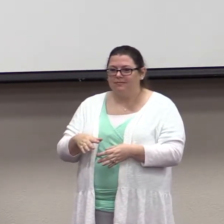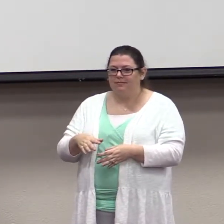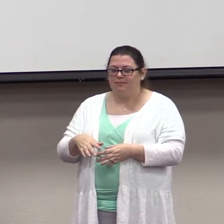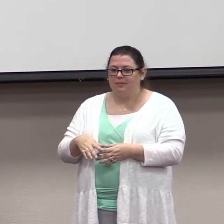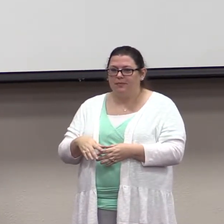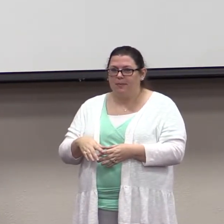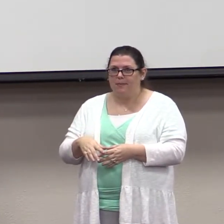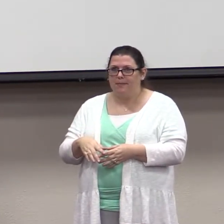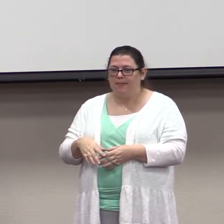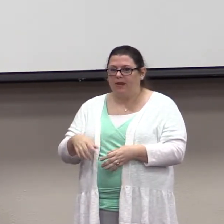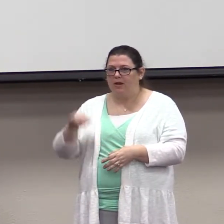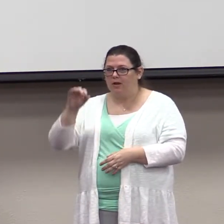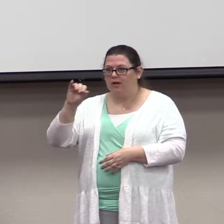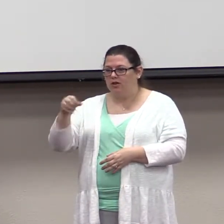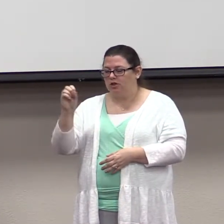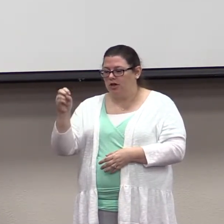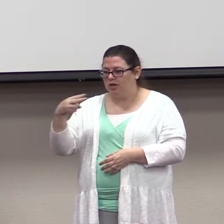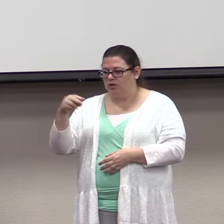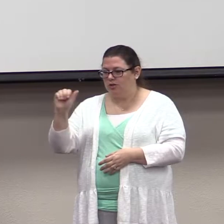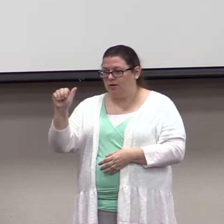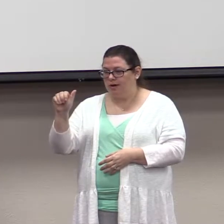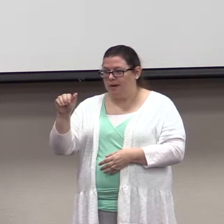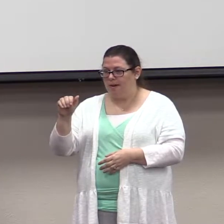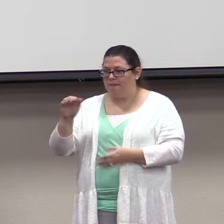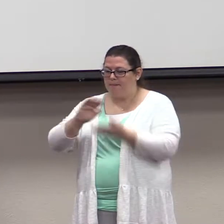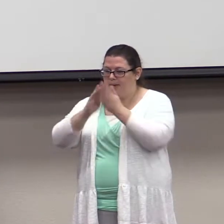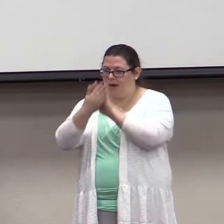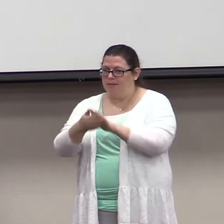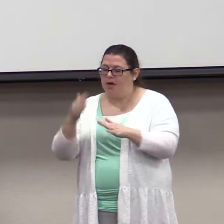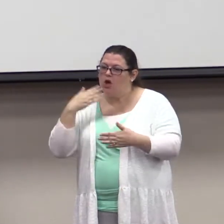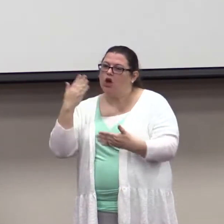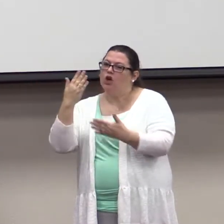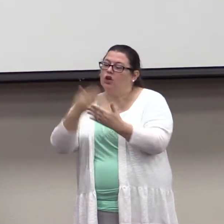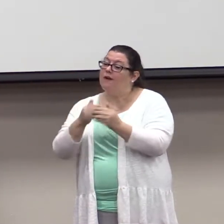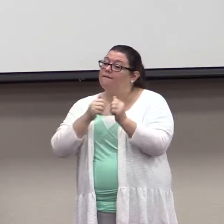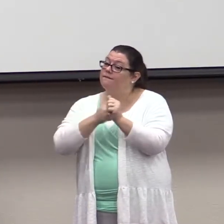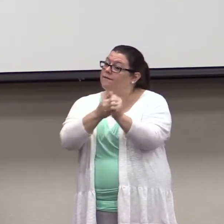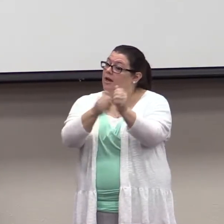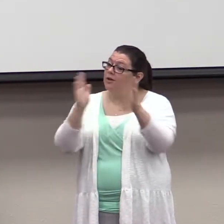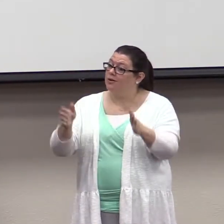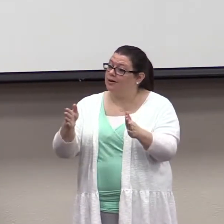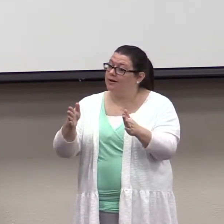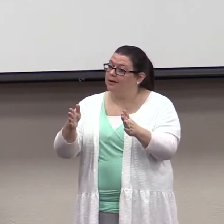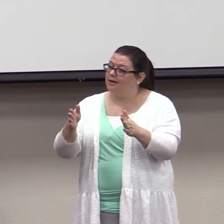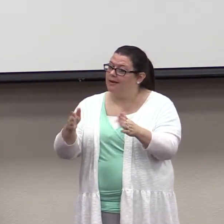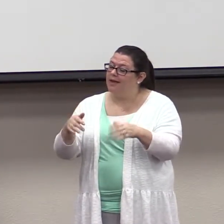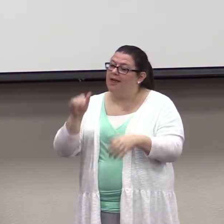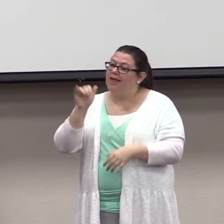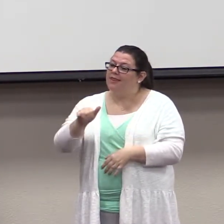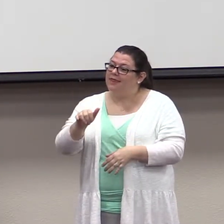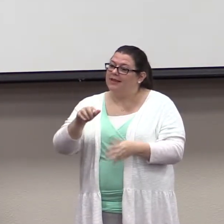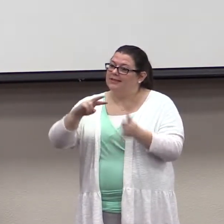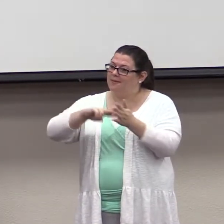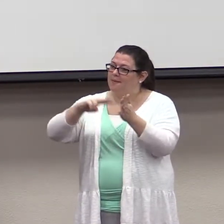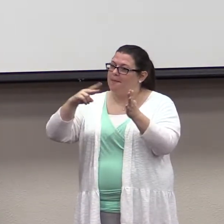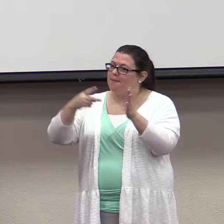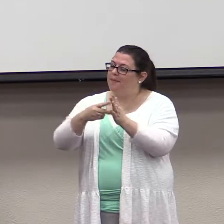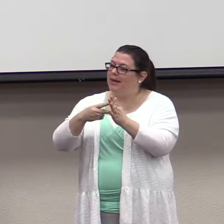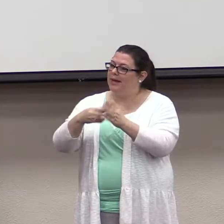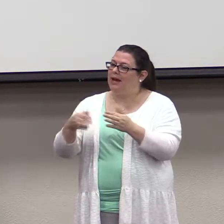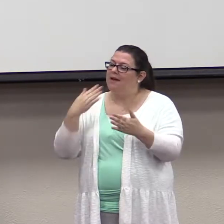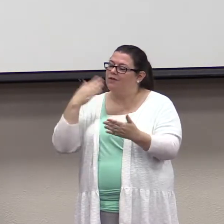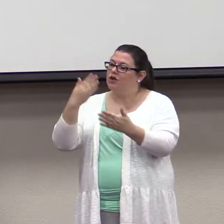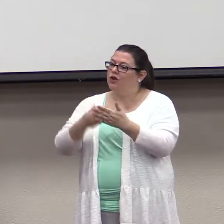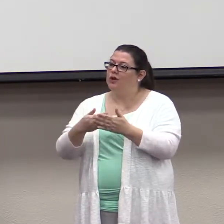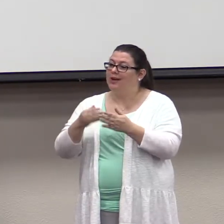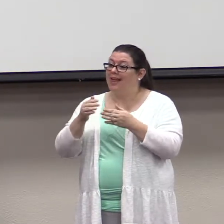follower, is the definition of leading by example. Another 2 qualities that Joshua has of